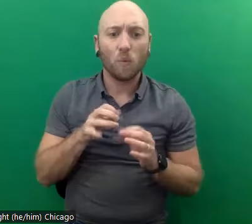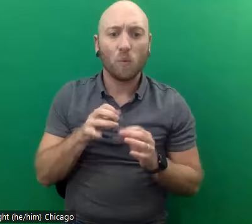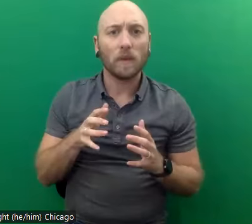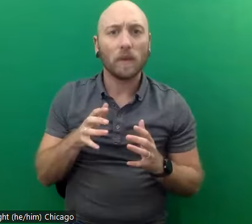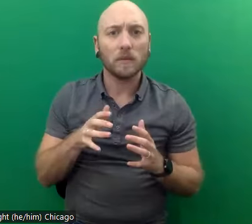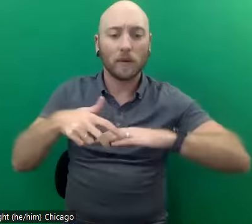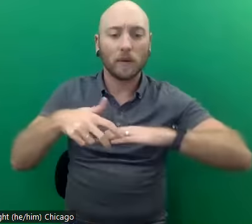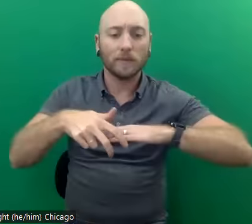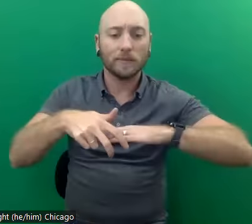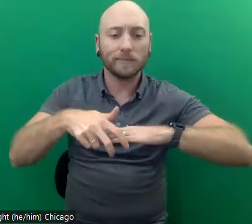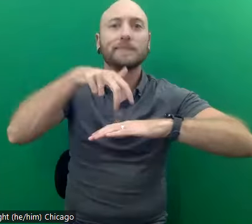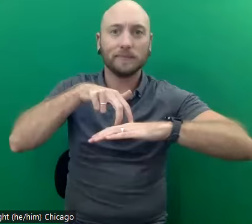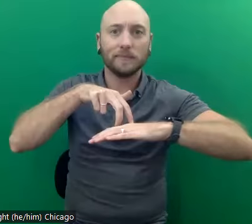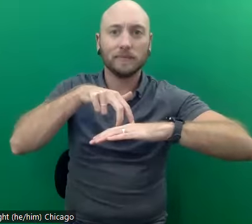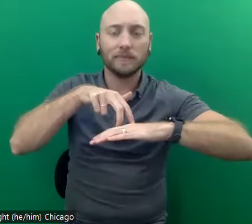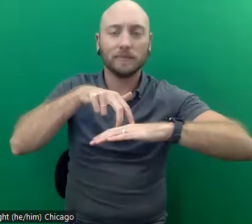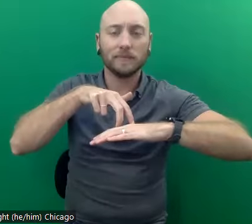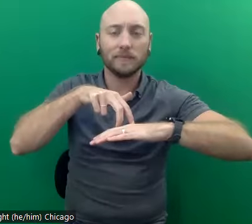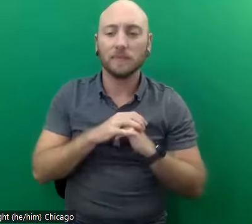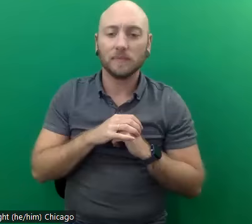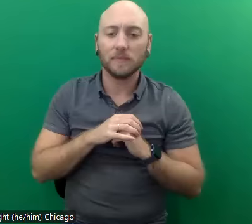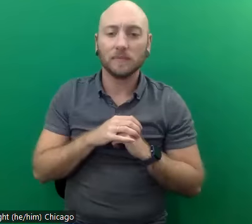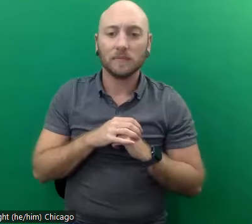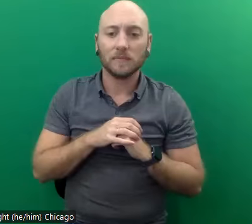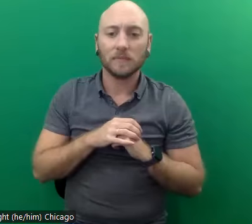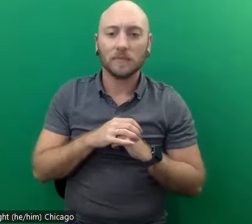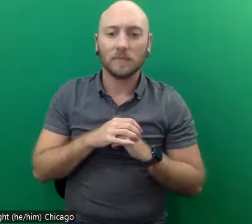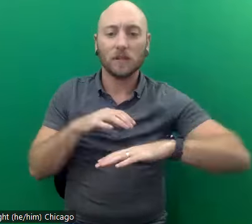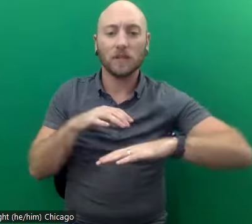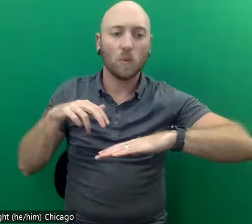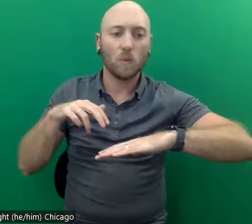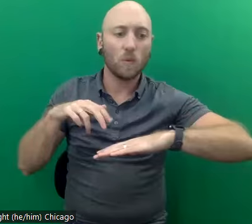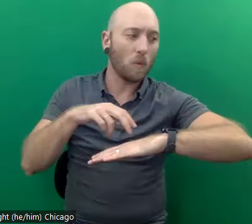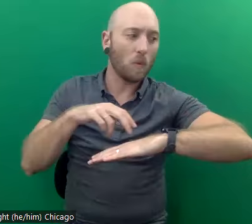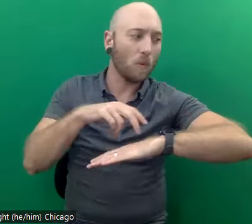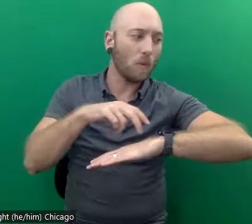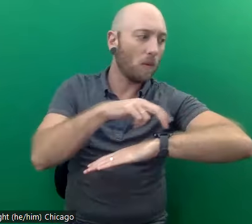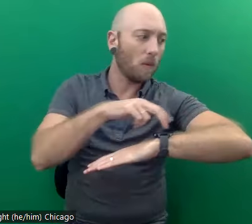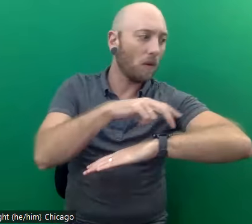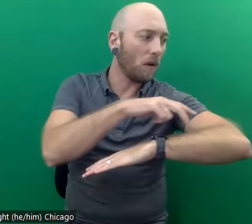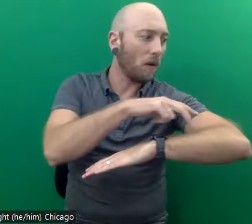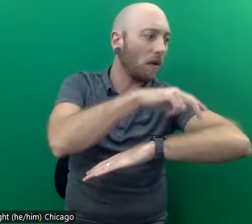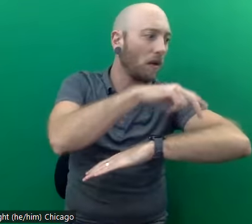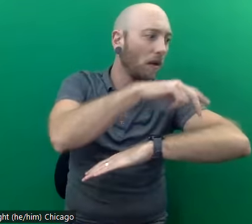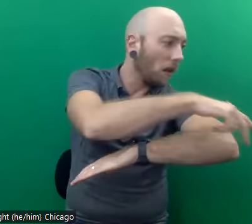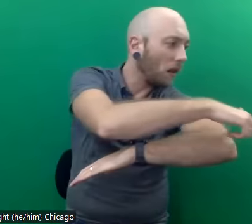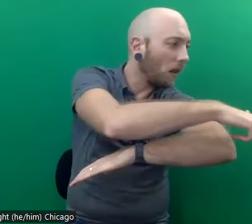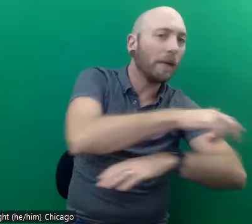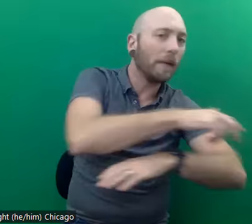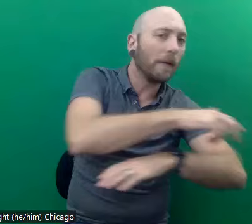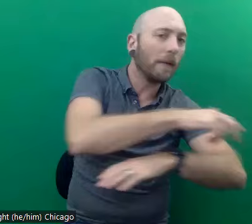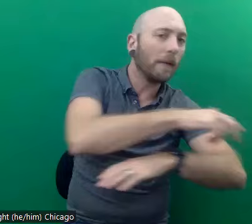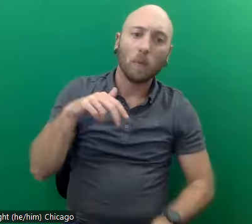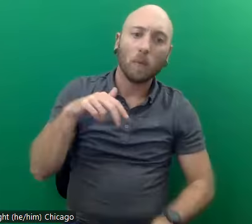and I had that long, aimless, wandering walk down that bridge and down a highway. You know, I